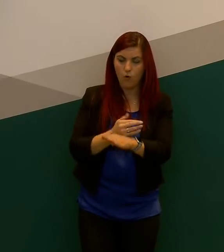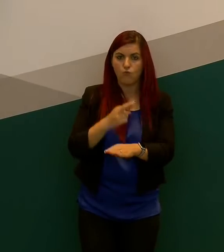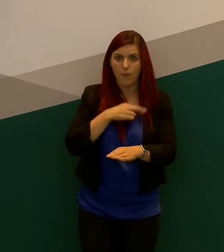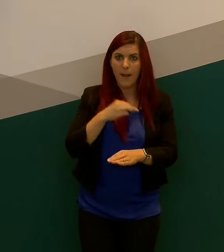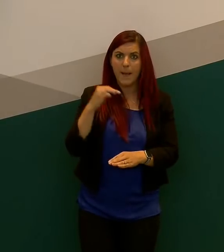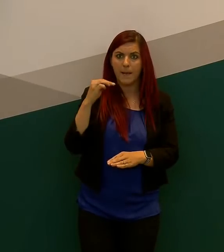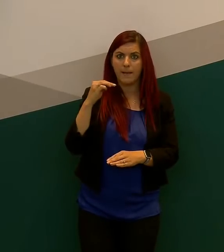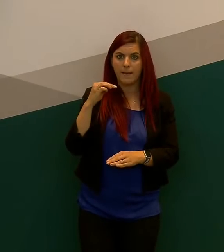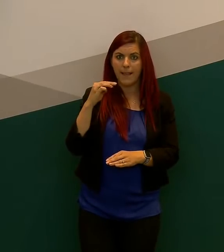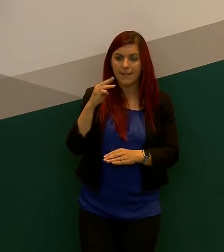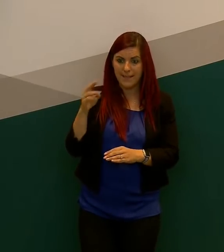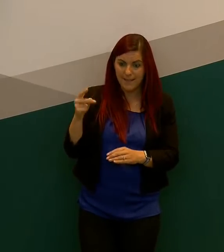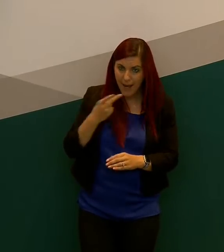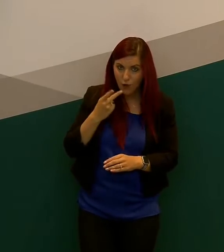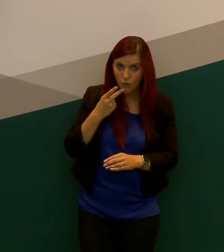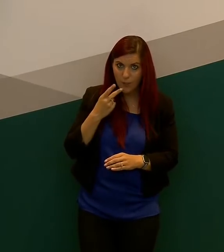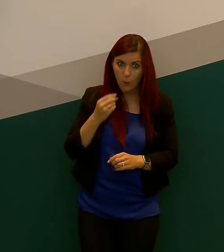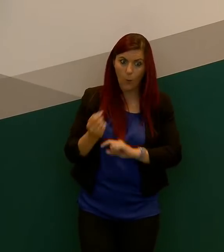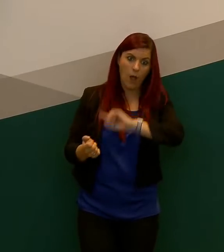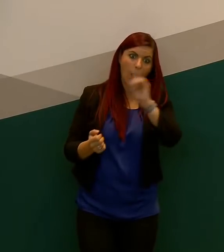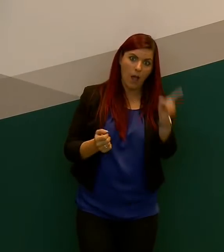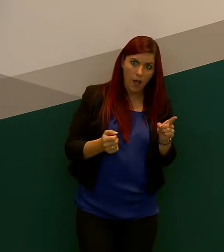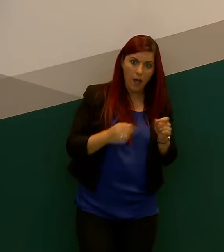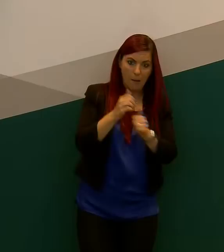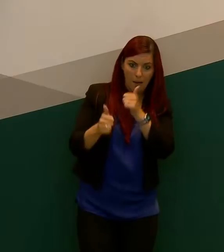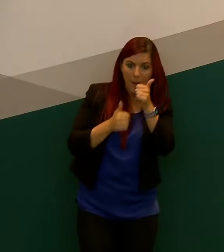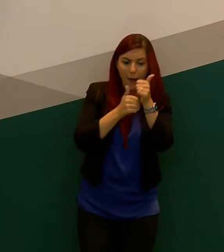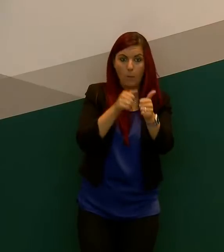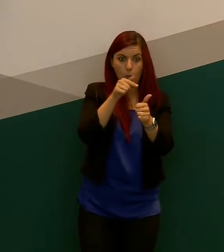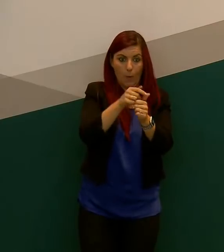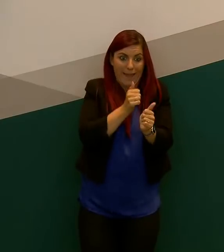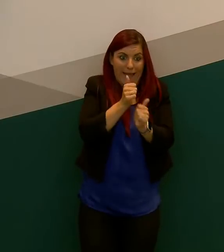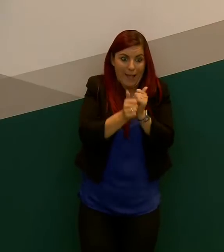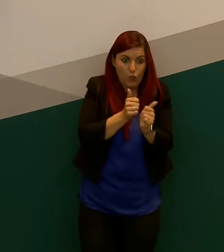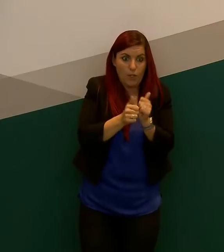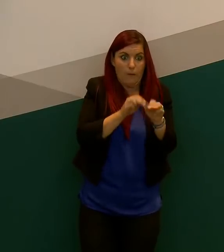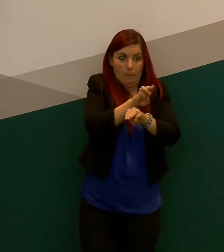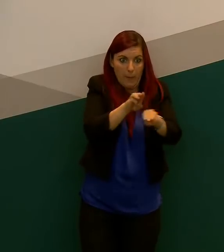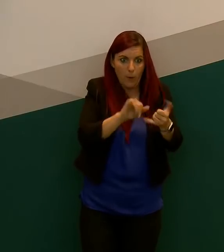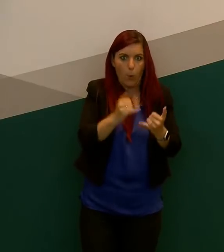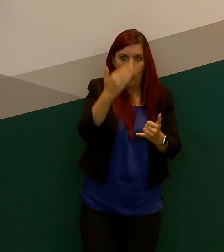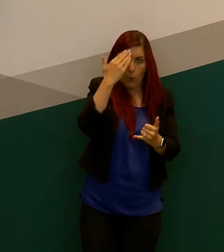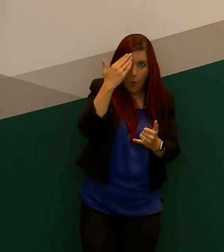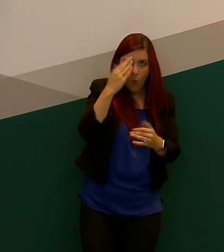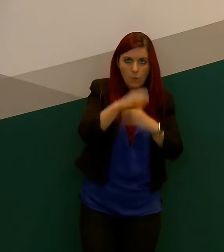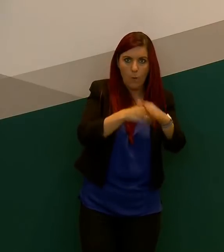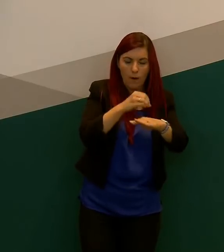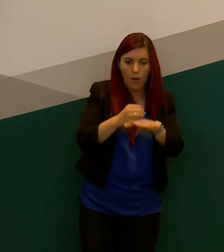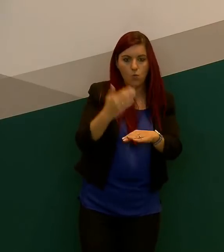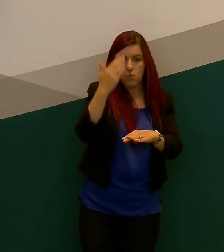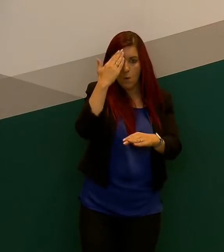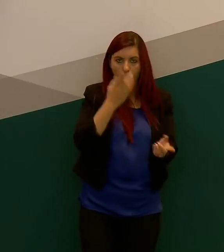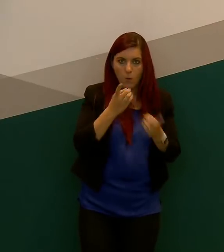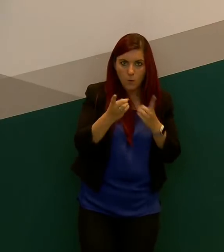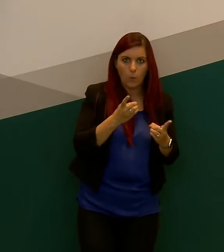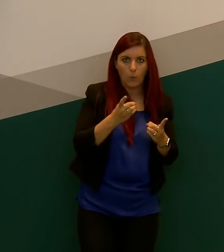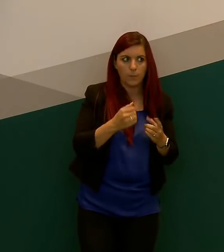and secondary to the actions of an informed individual and the actions of an informed public.